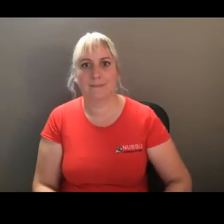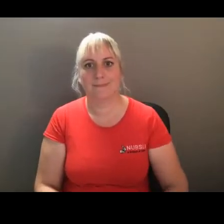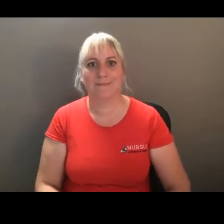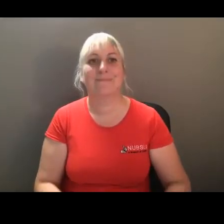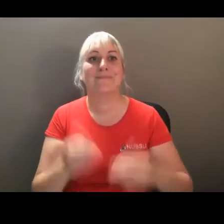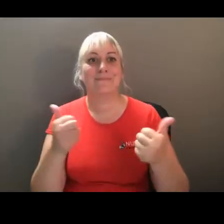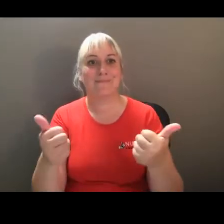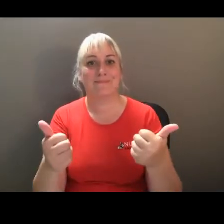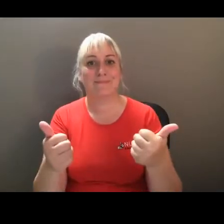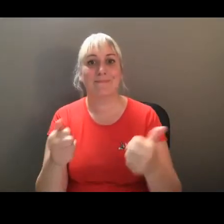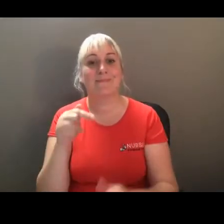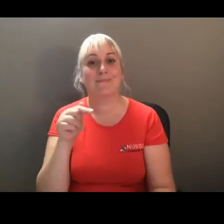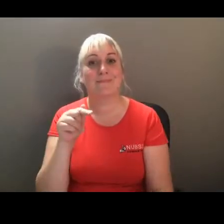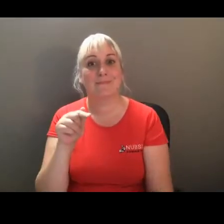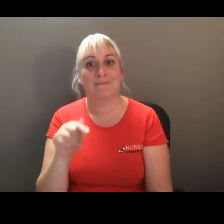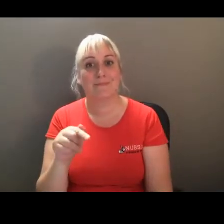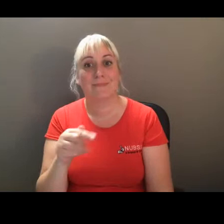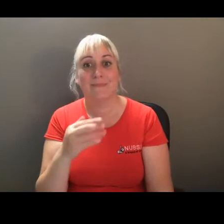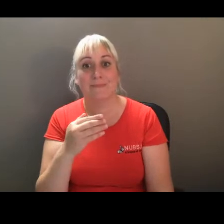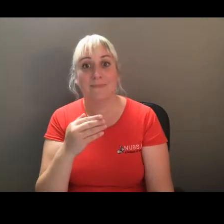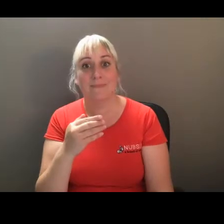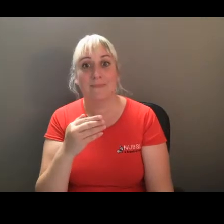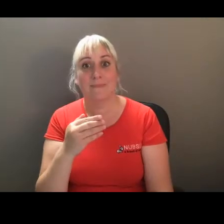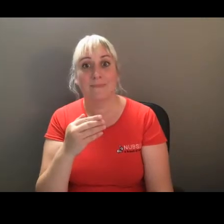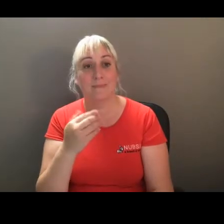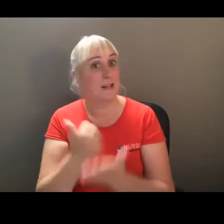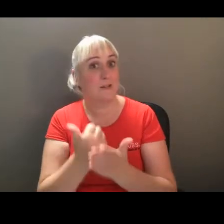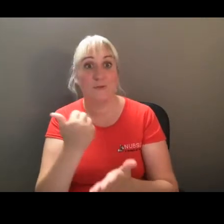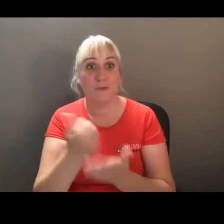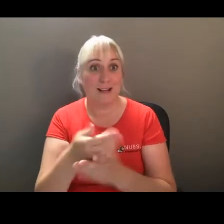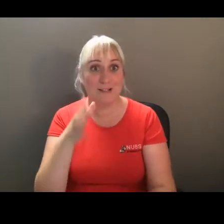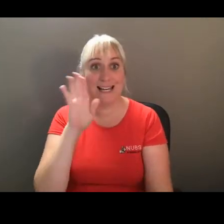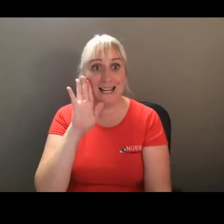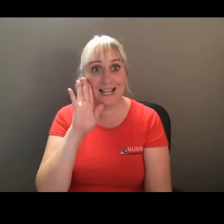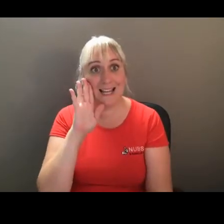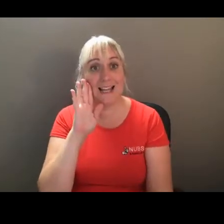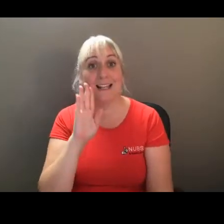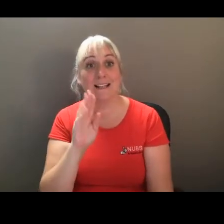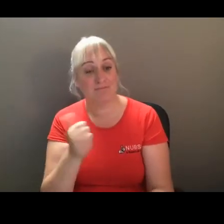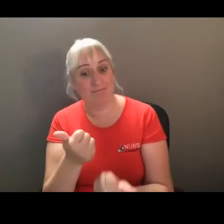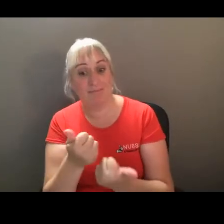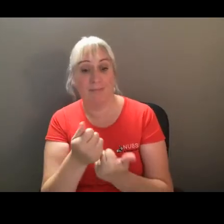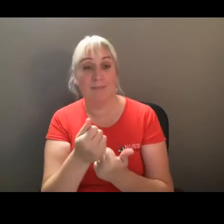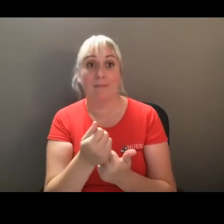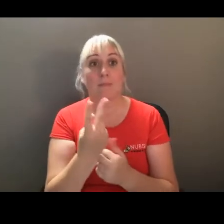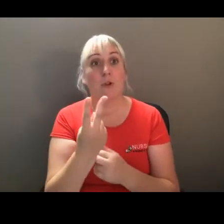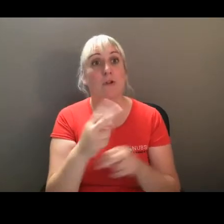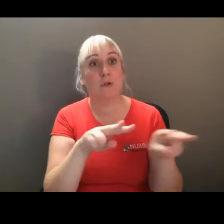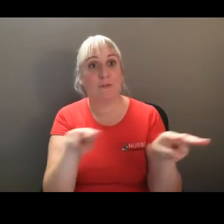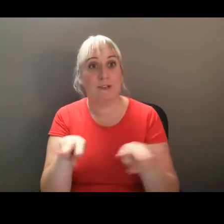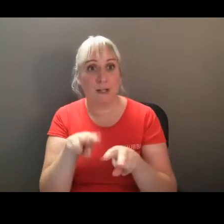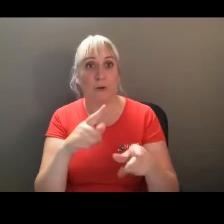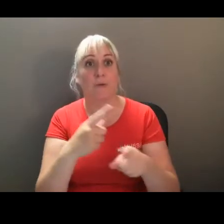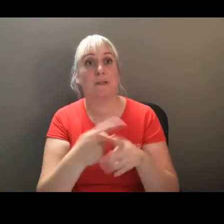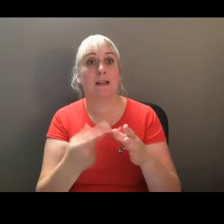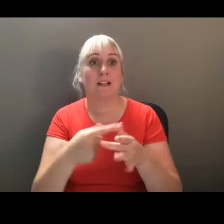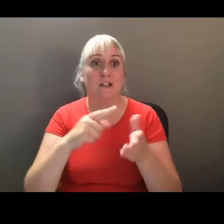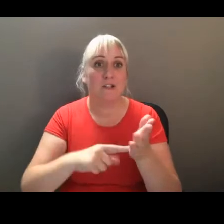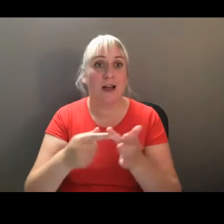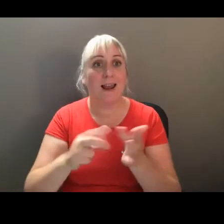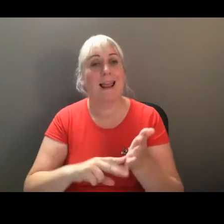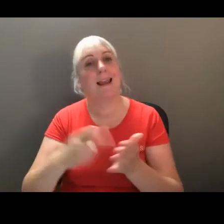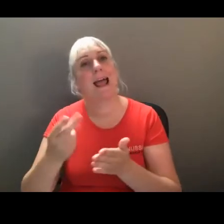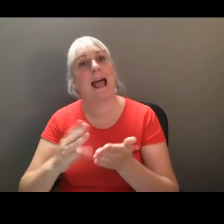Great, and that was great to hear those videos from Charlene and Manny